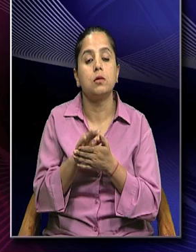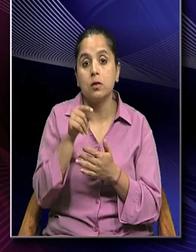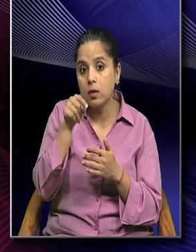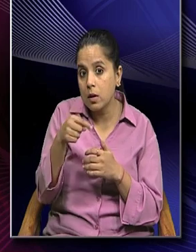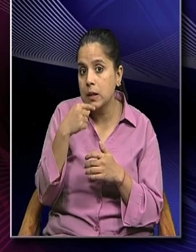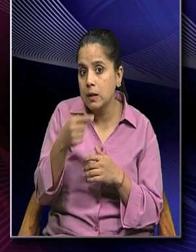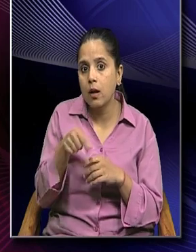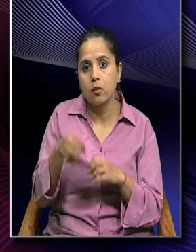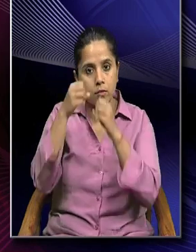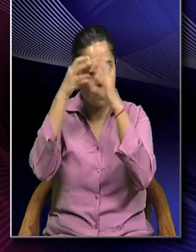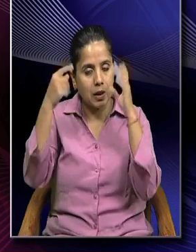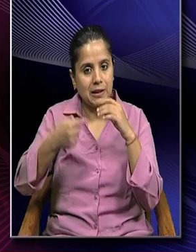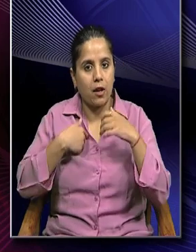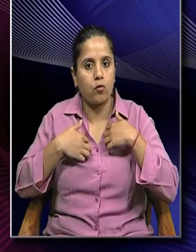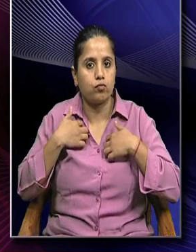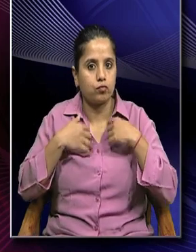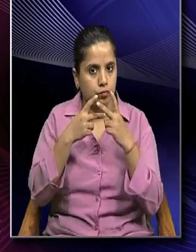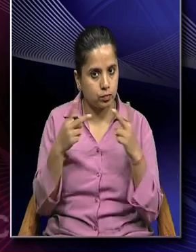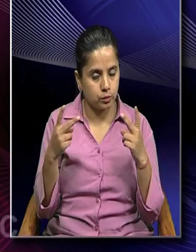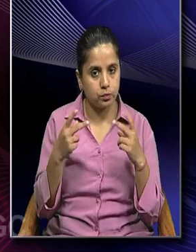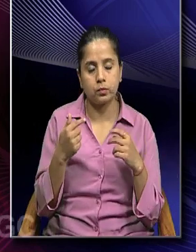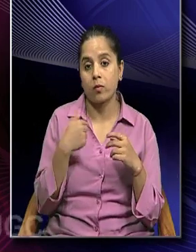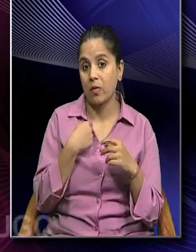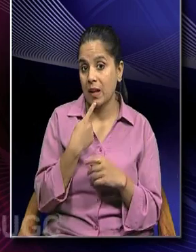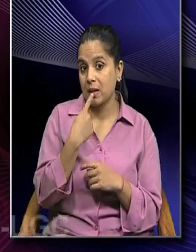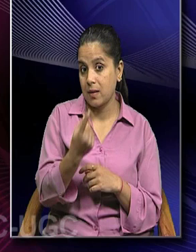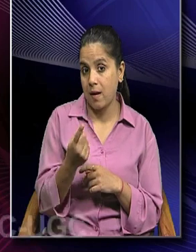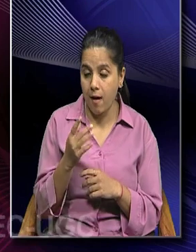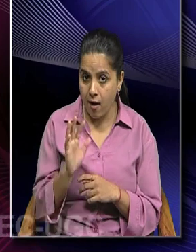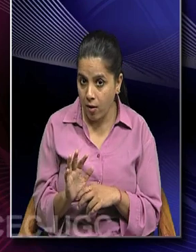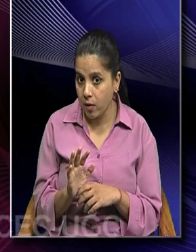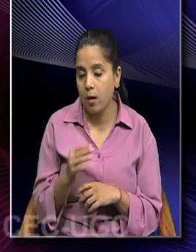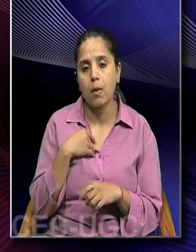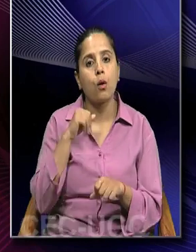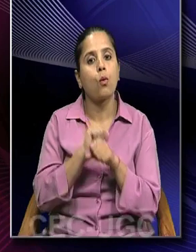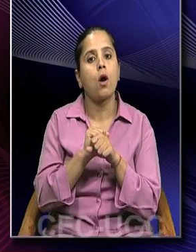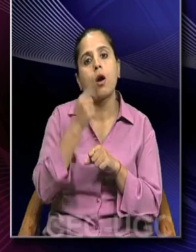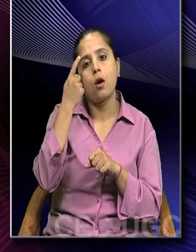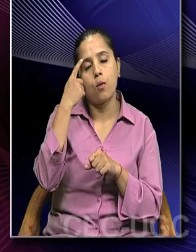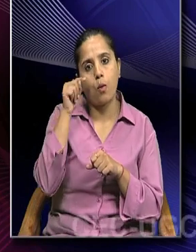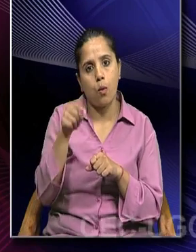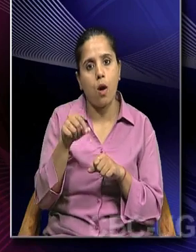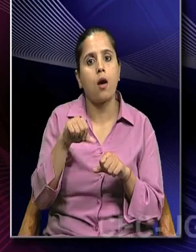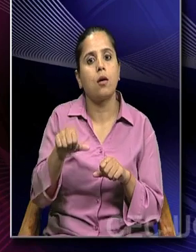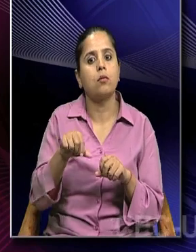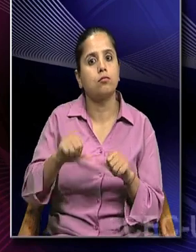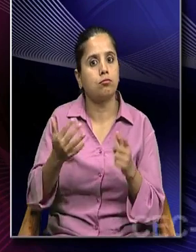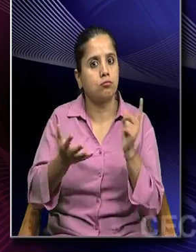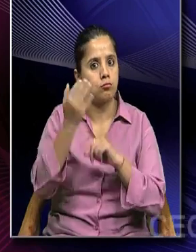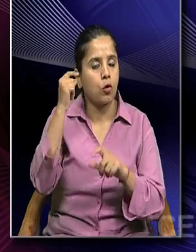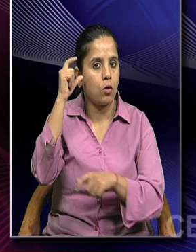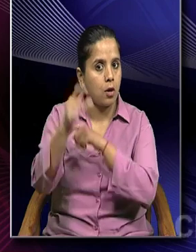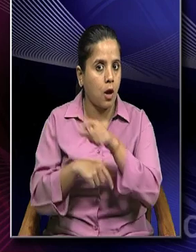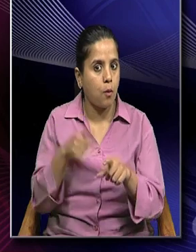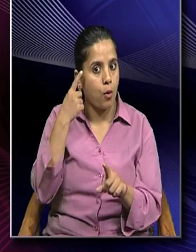the enlightened self interest. When I say that I am working for the attainment of corporate goals where